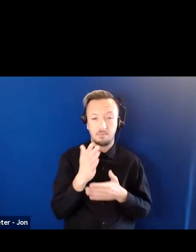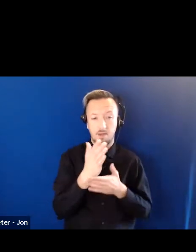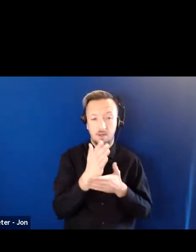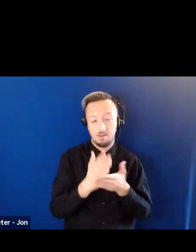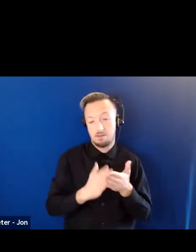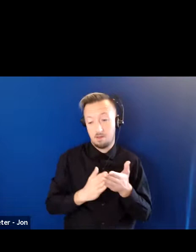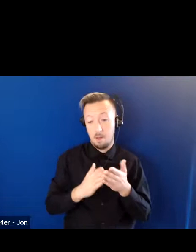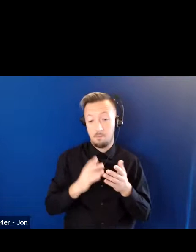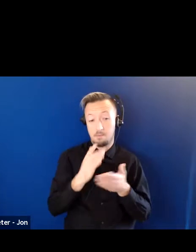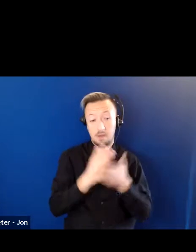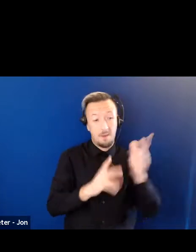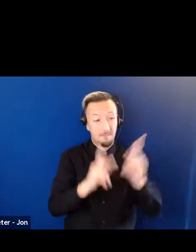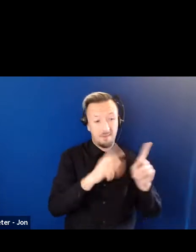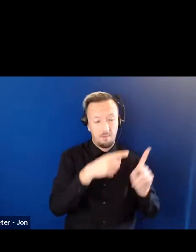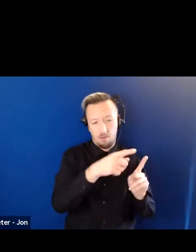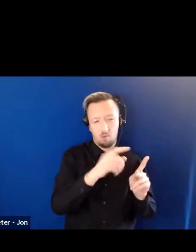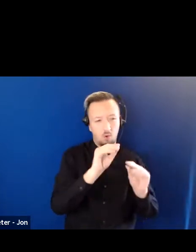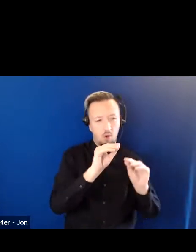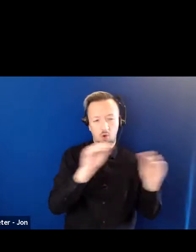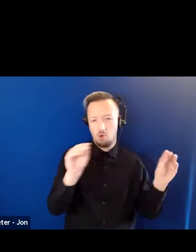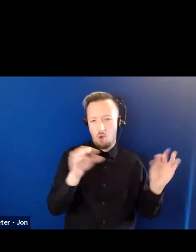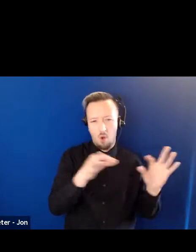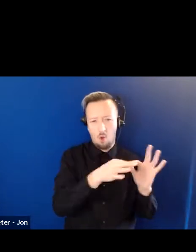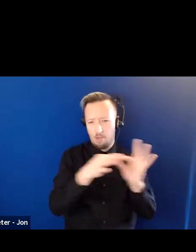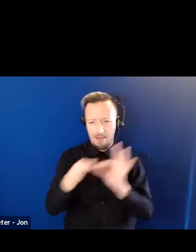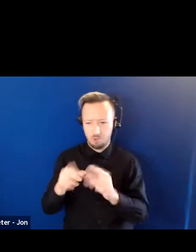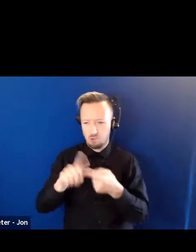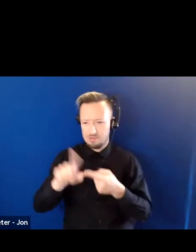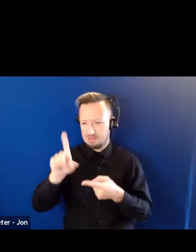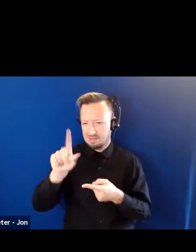with a disability, and how that works again.